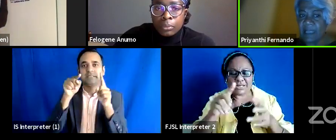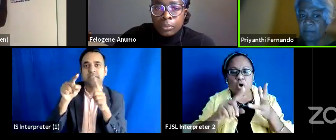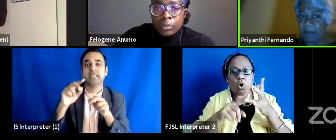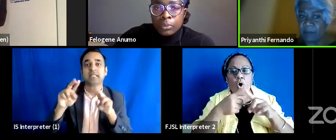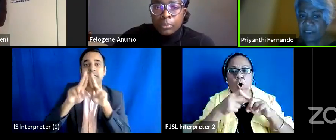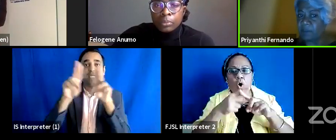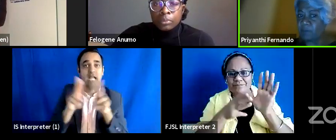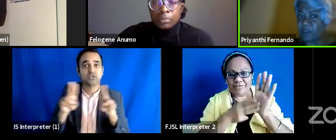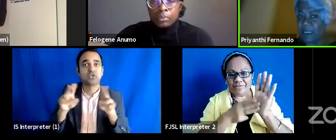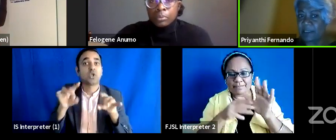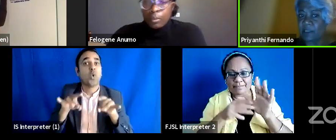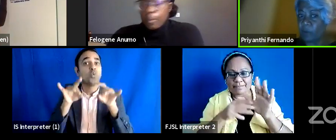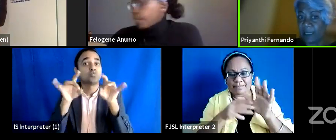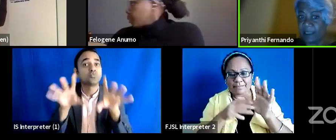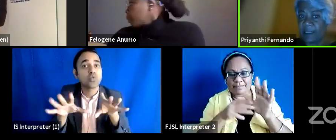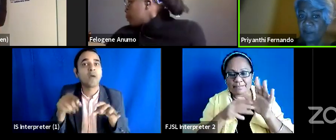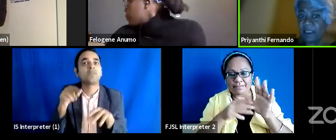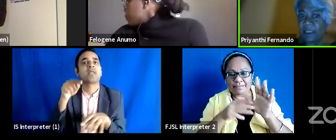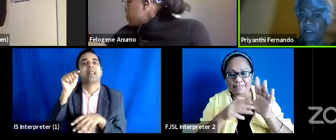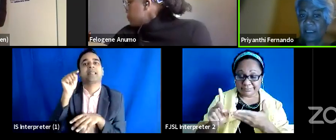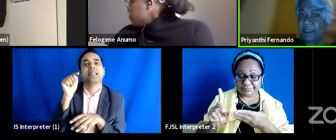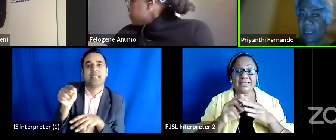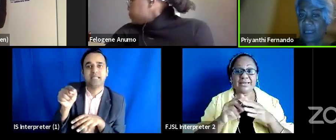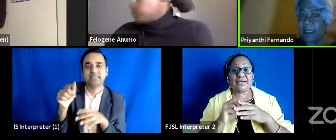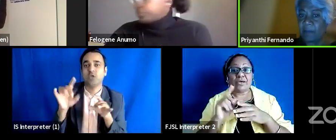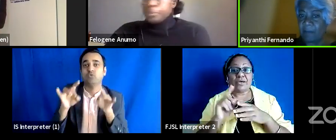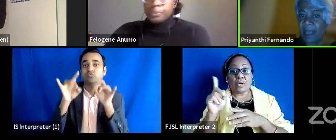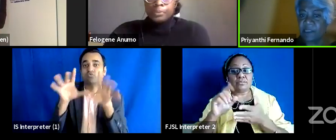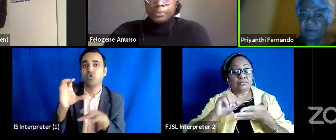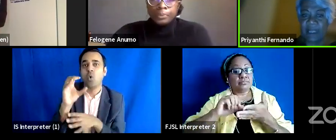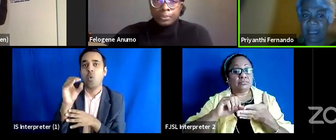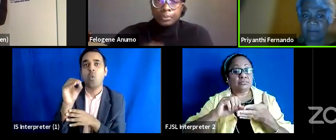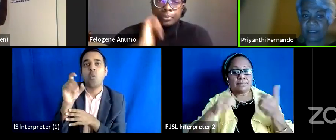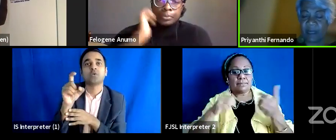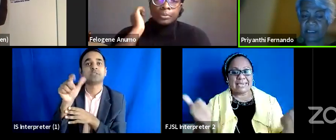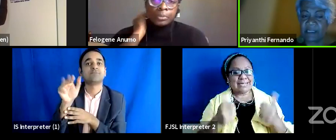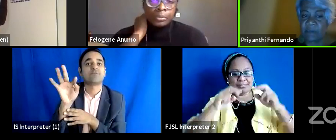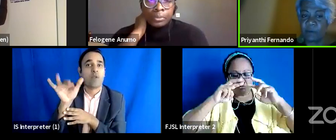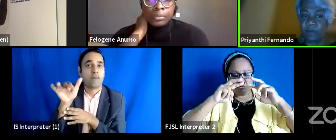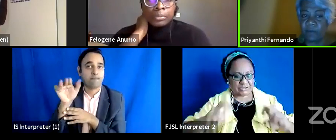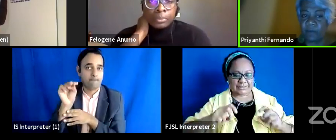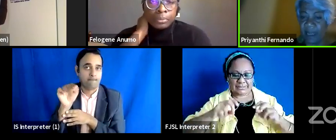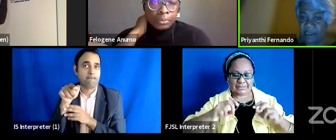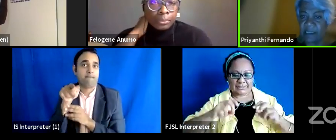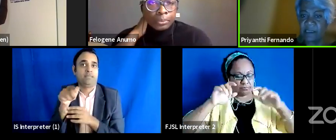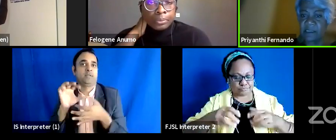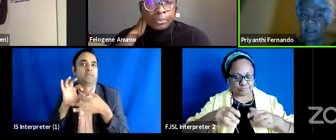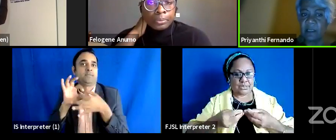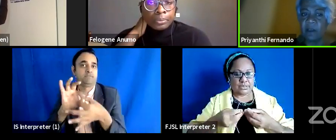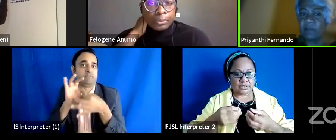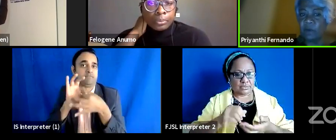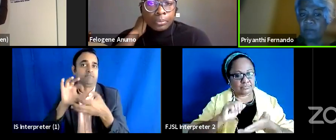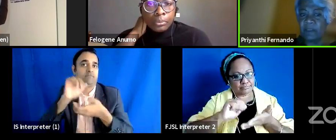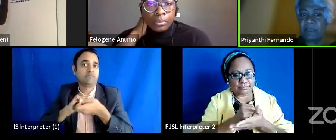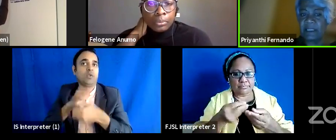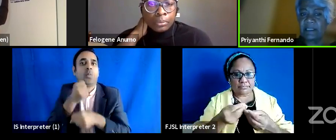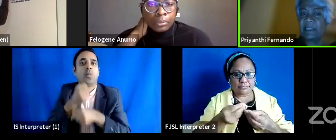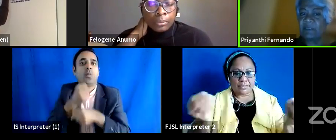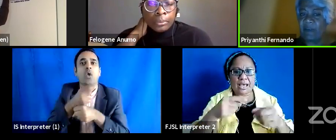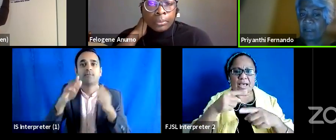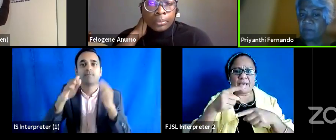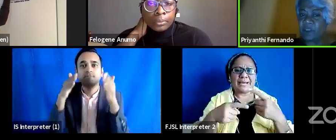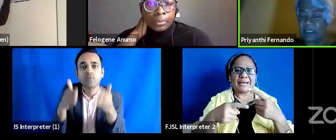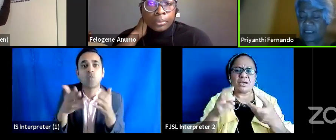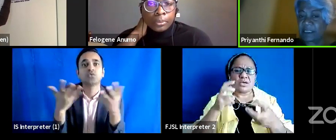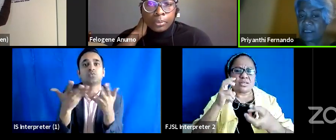Kavita has published and presented widely on the gender impacts of the climate crisis on movement